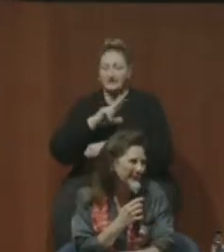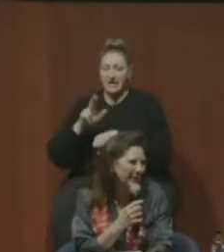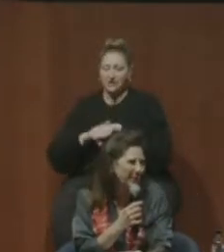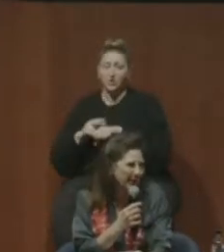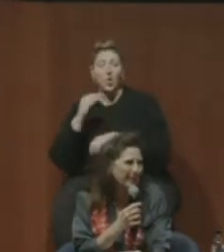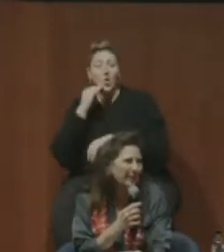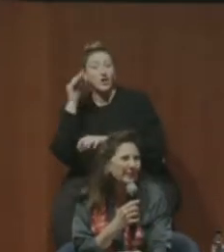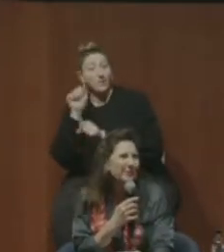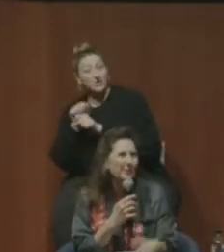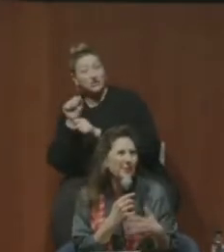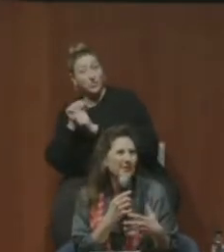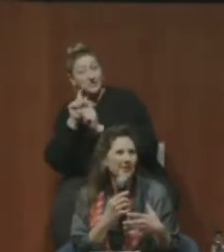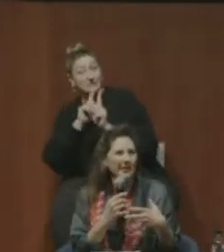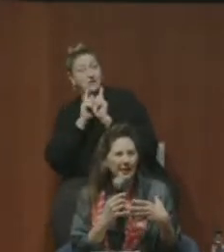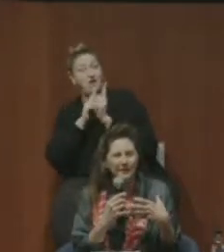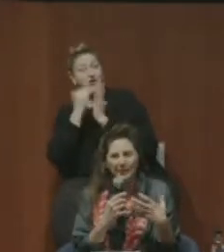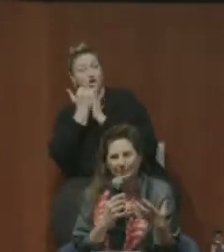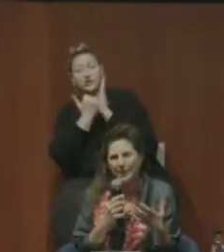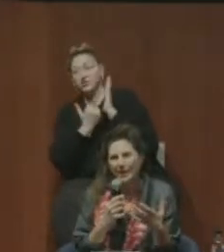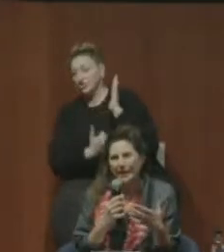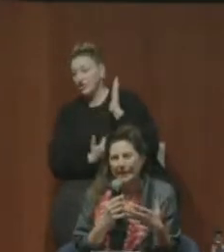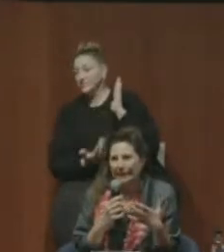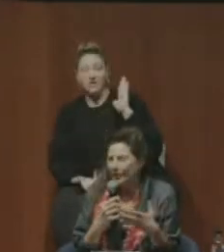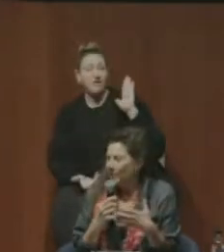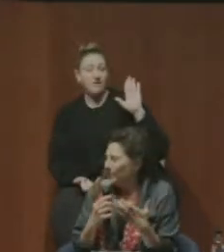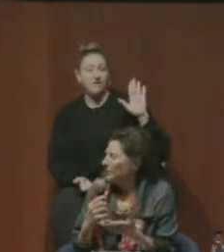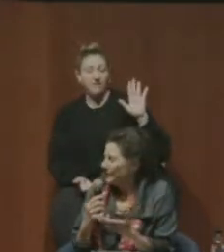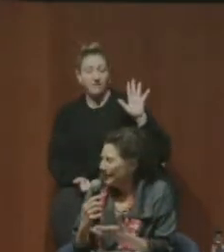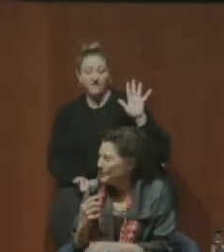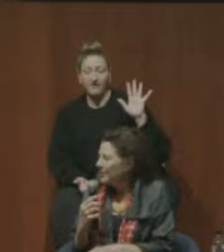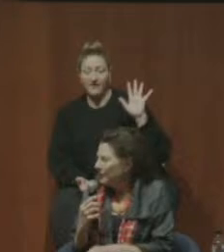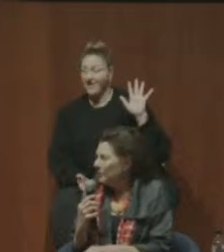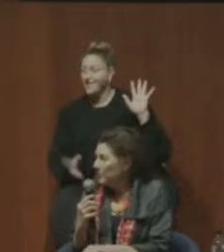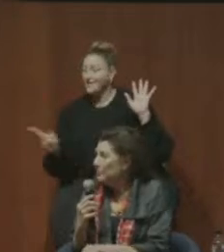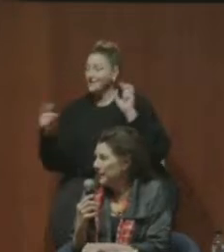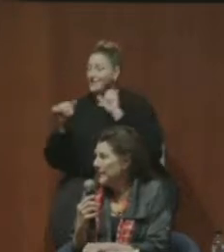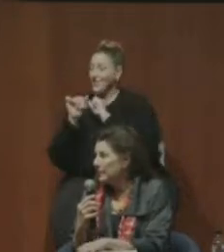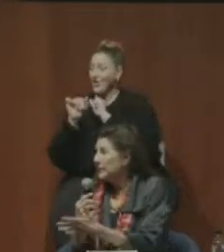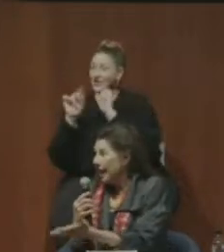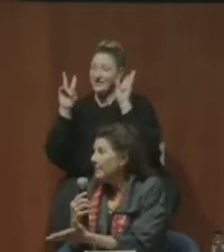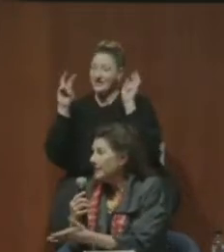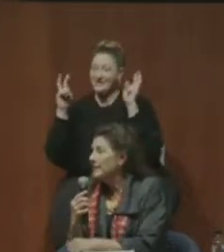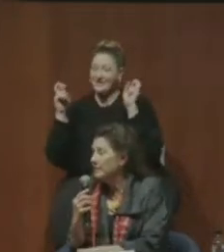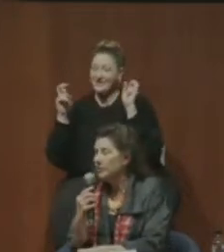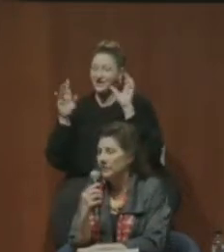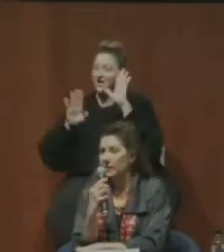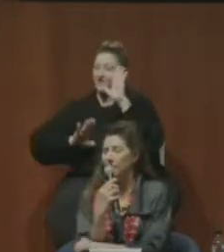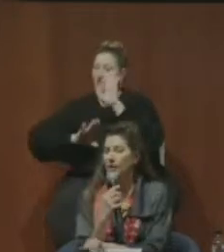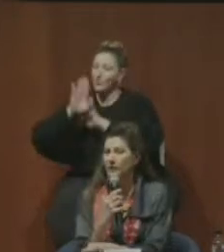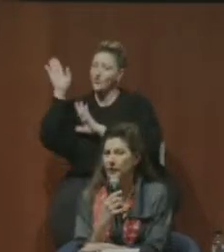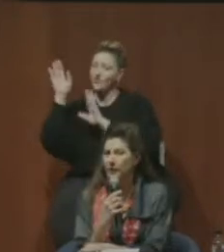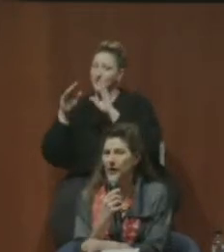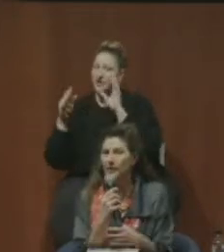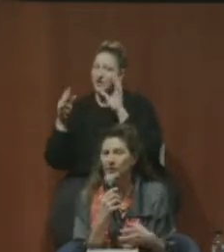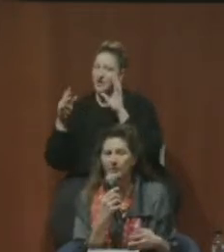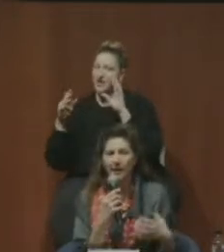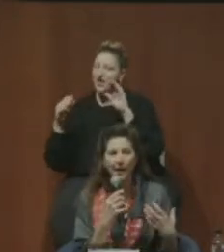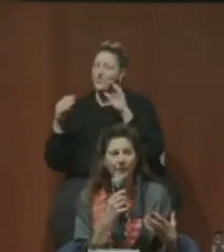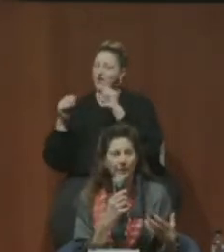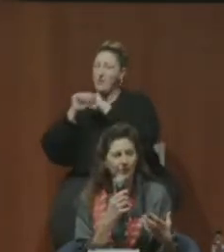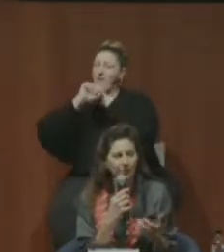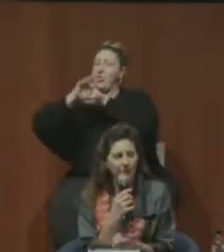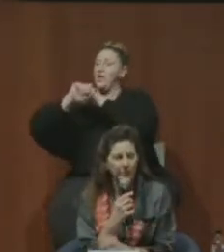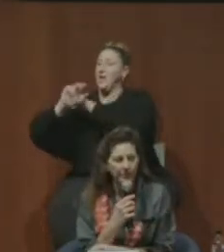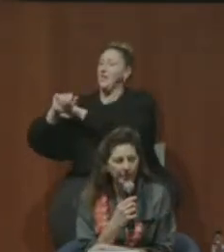work is our agenda. So there was a kind of a commercialization of a movement, and it was a happy ending movement. So I'm always very cautious about